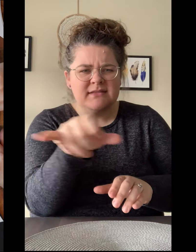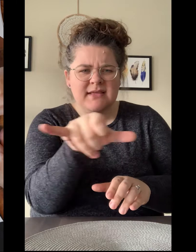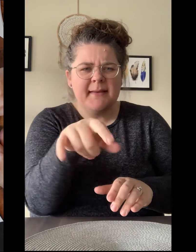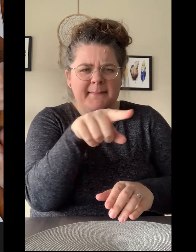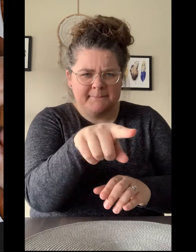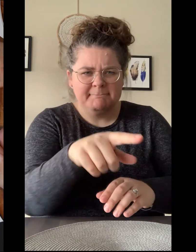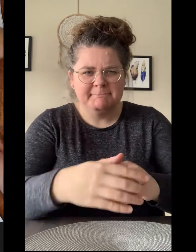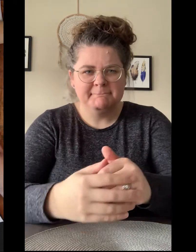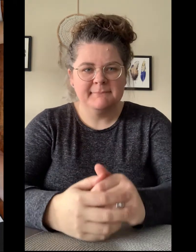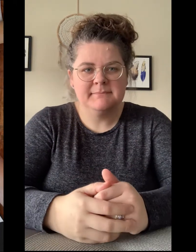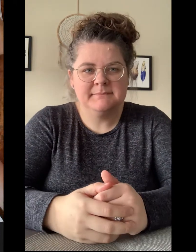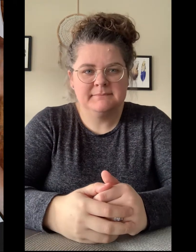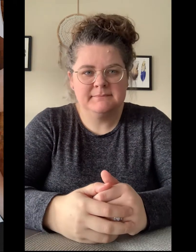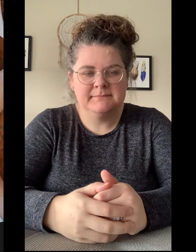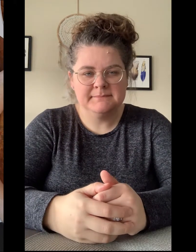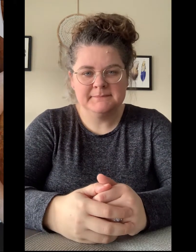here.